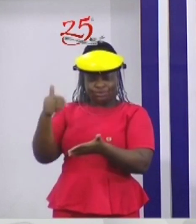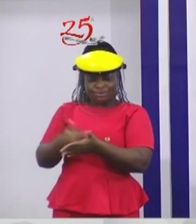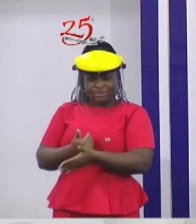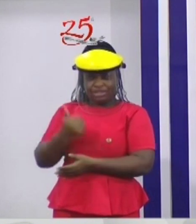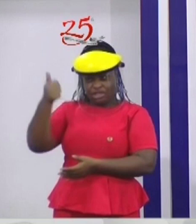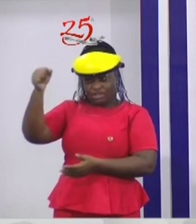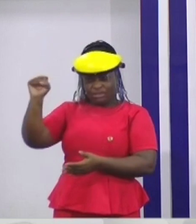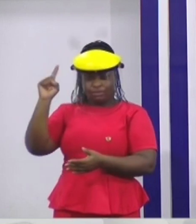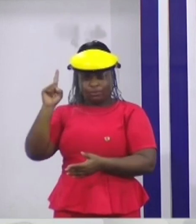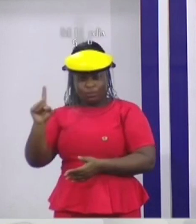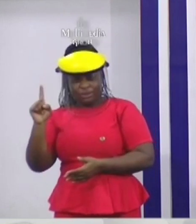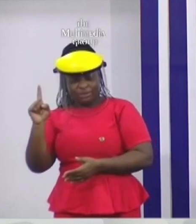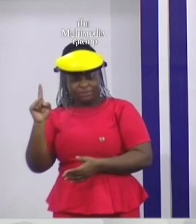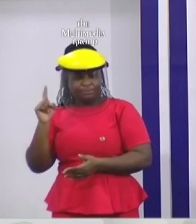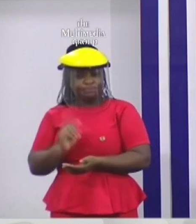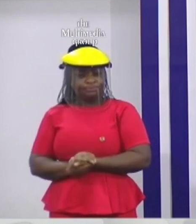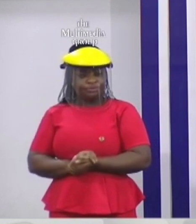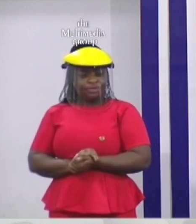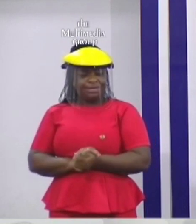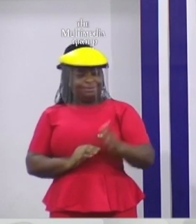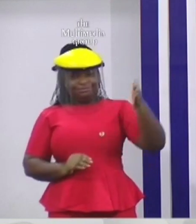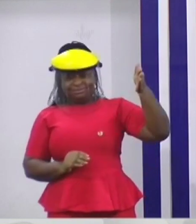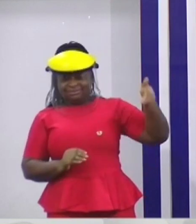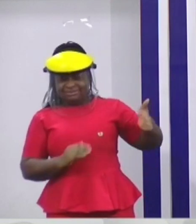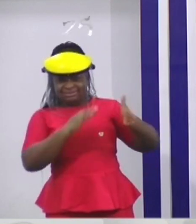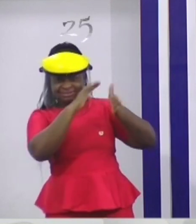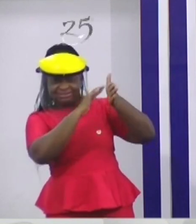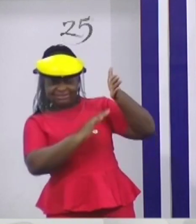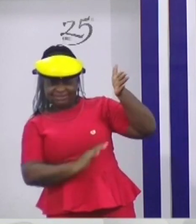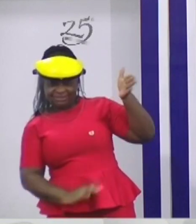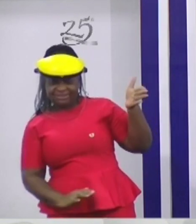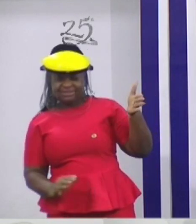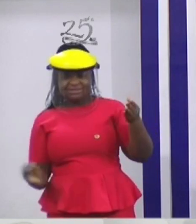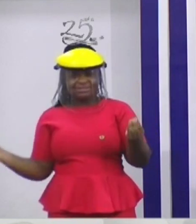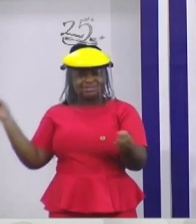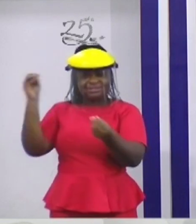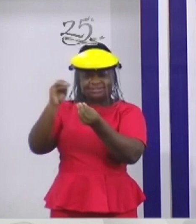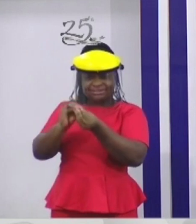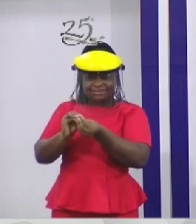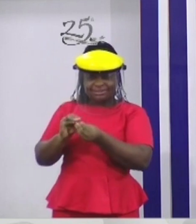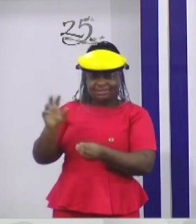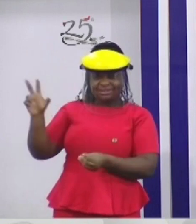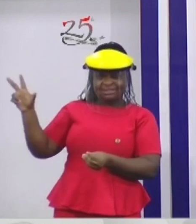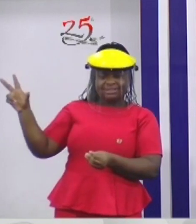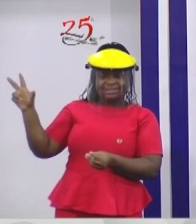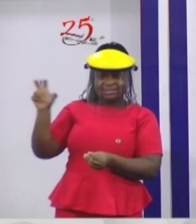1. Shai Osudoku, 1. This is in addition to the